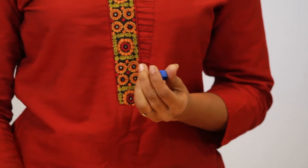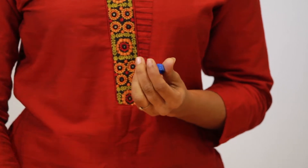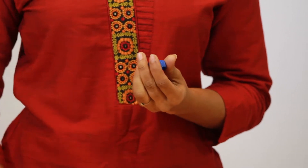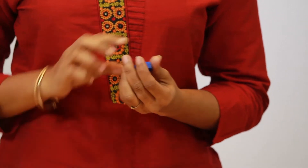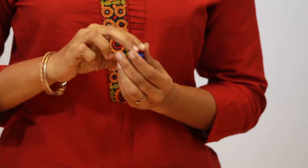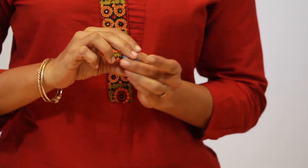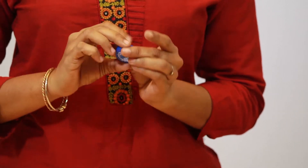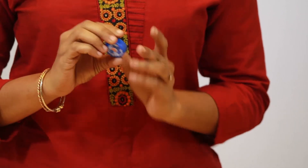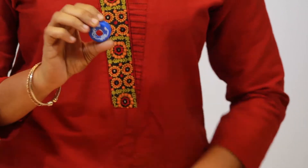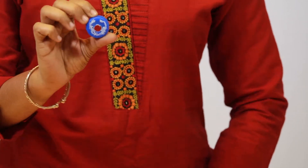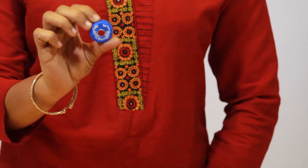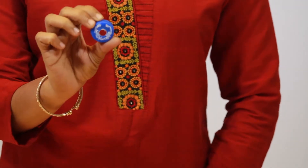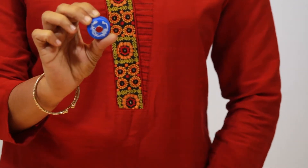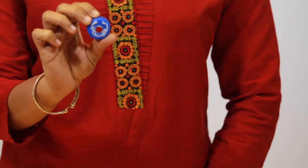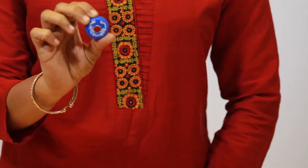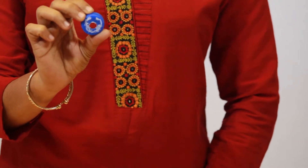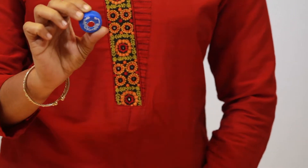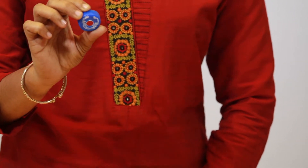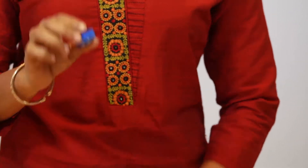that's done